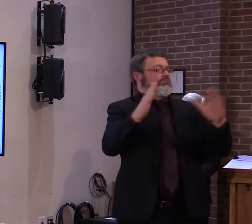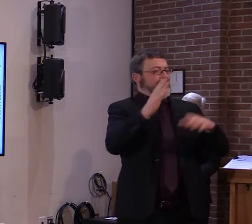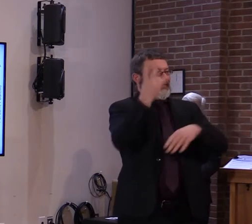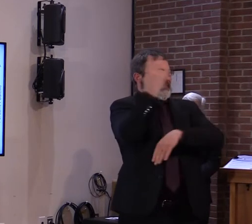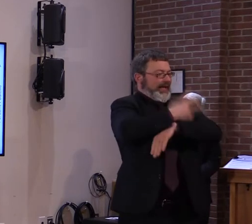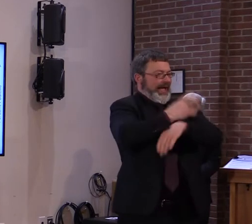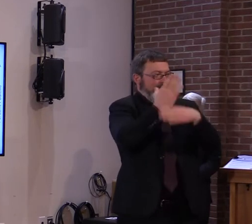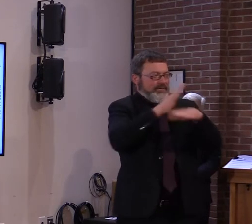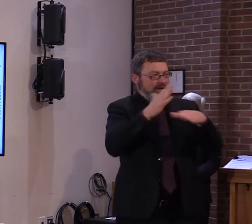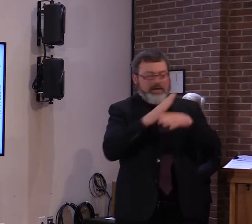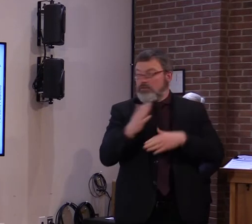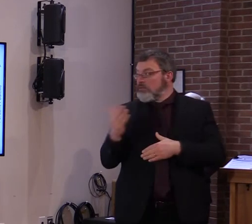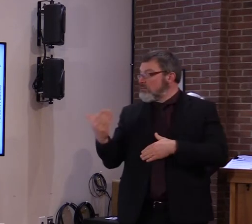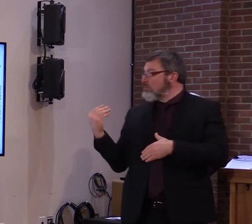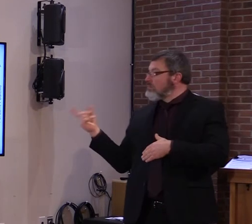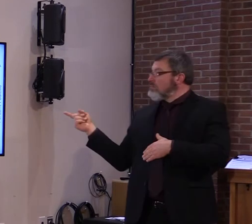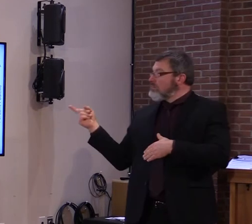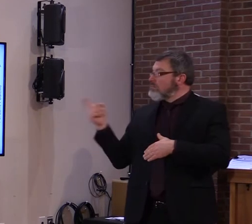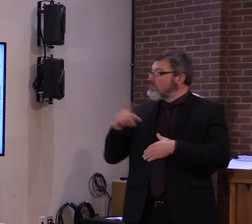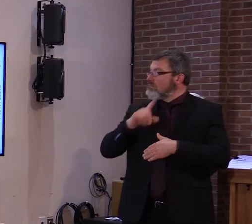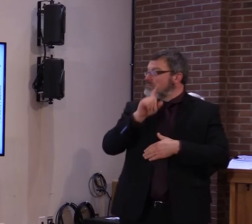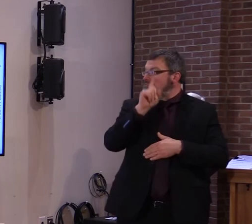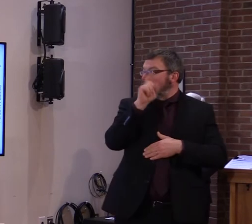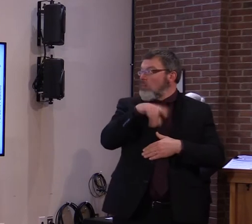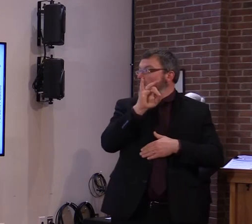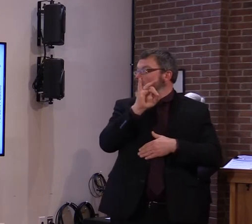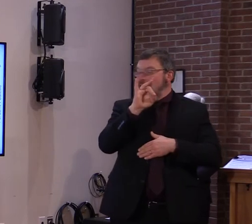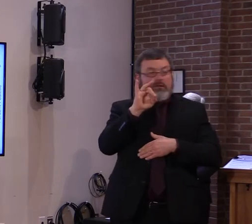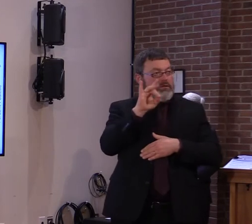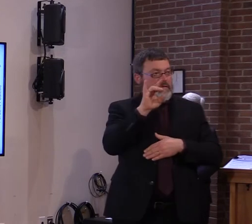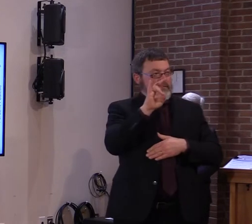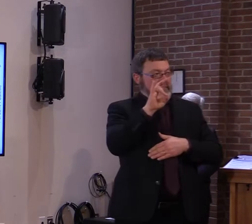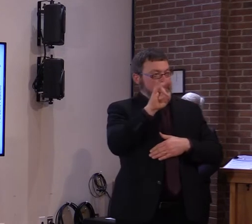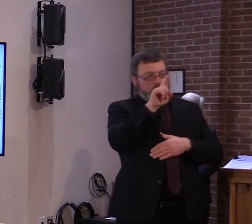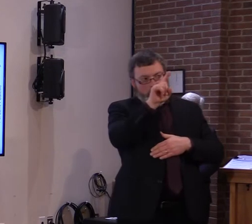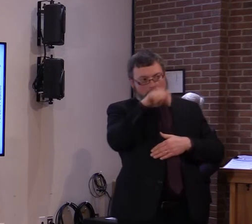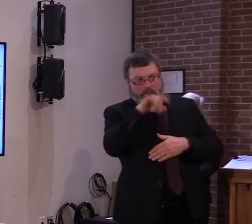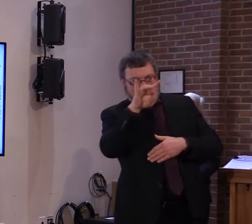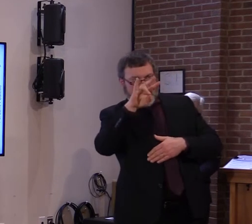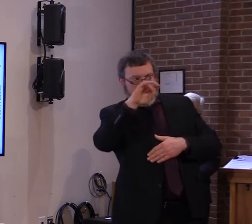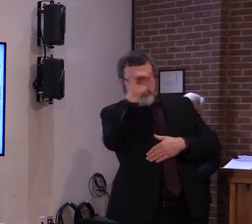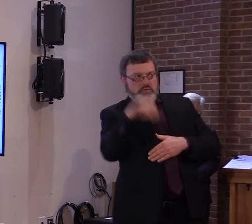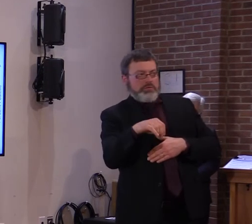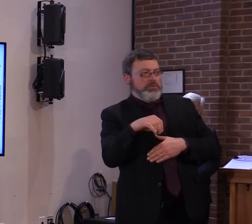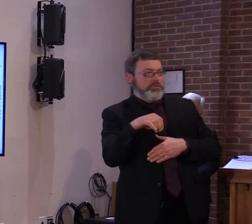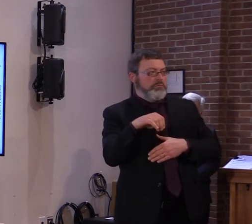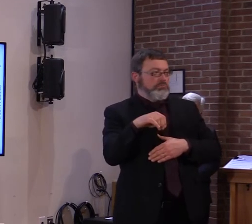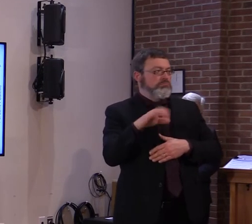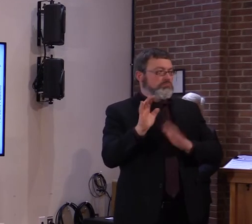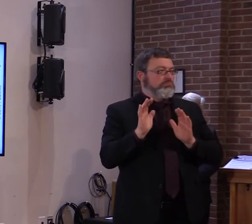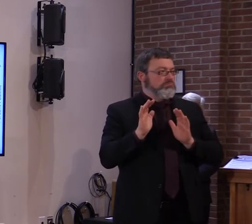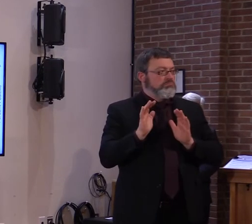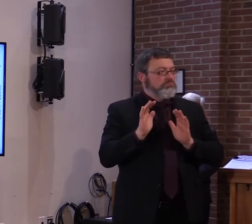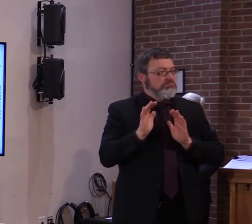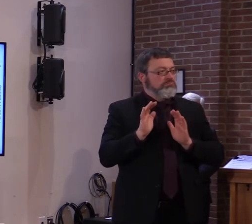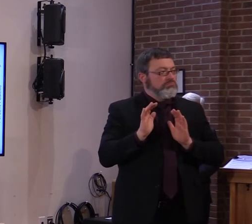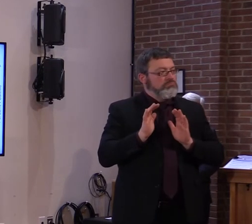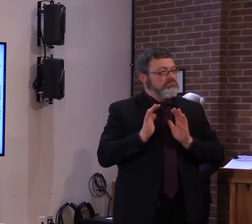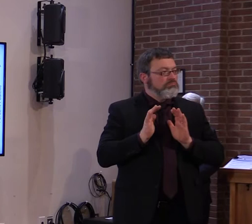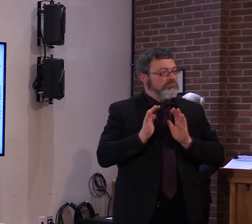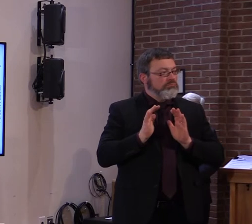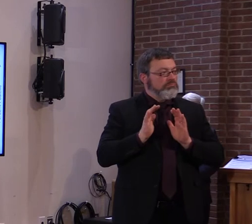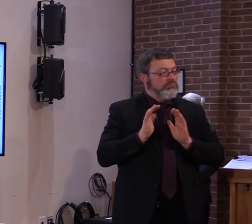1.87%. November 17th was 1.40%. Keep in mind, most of the pandemic, we've